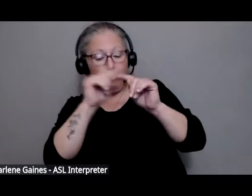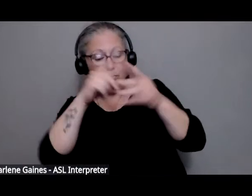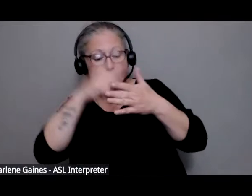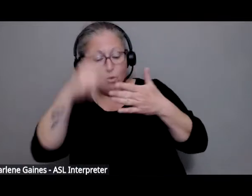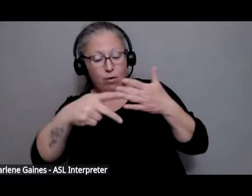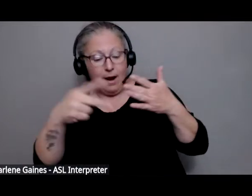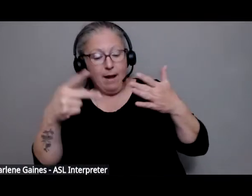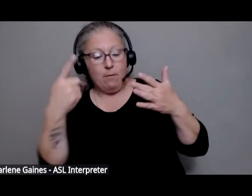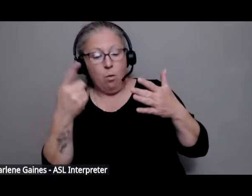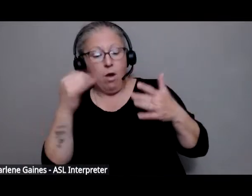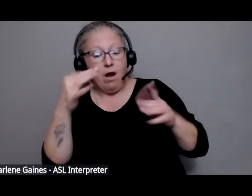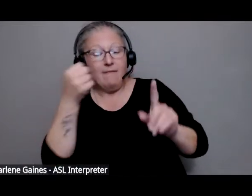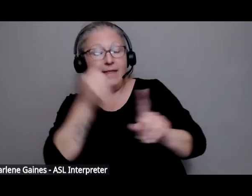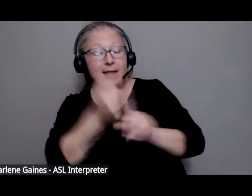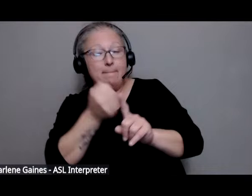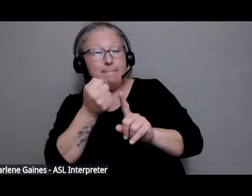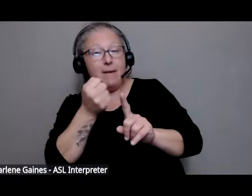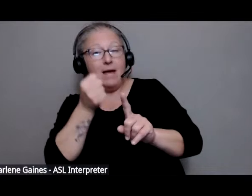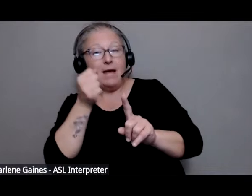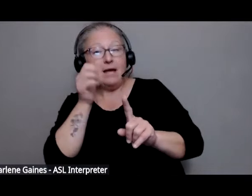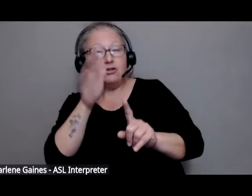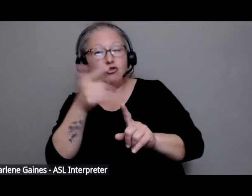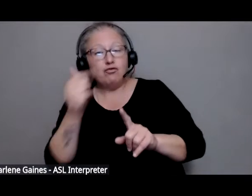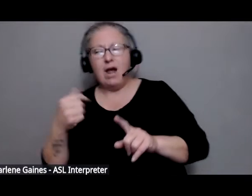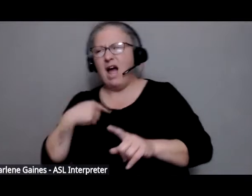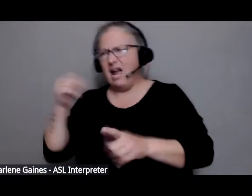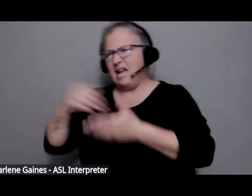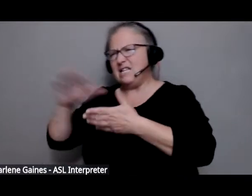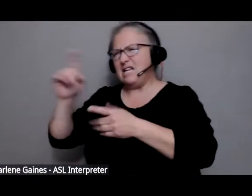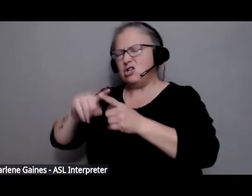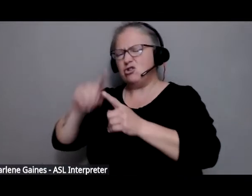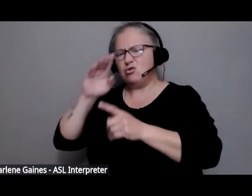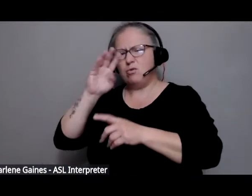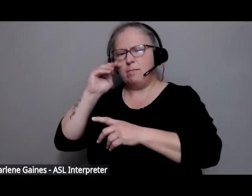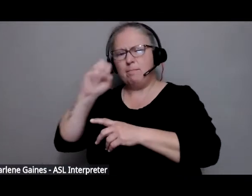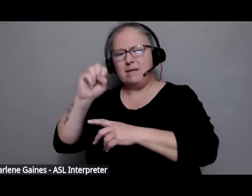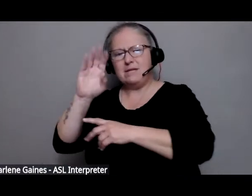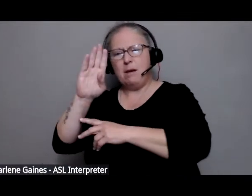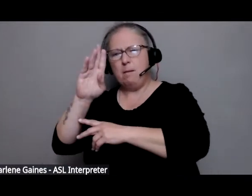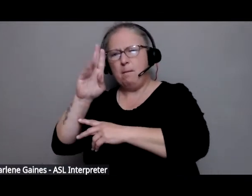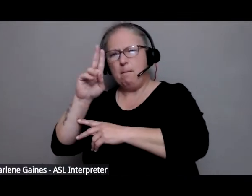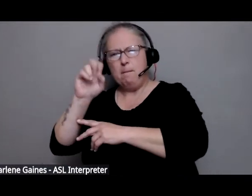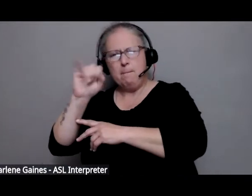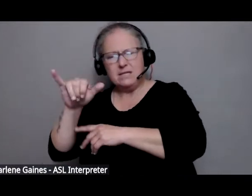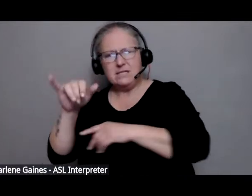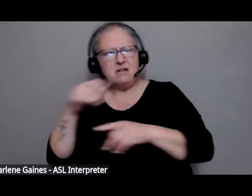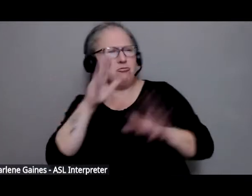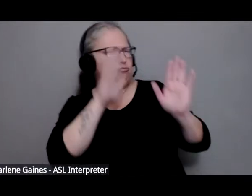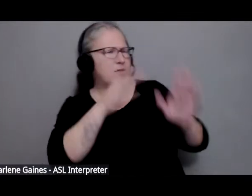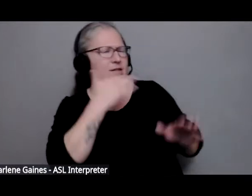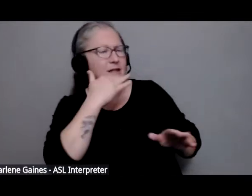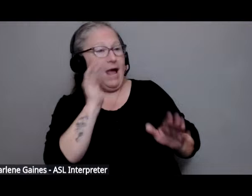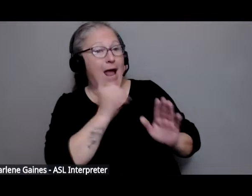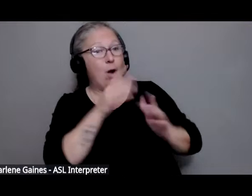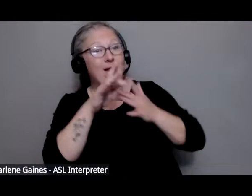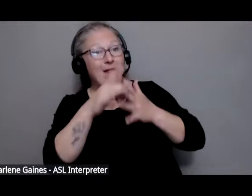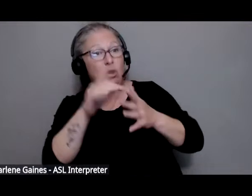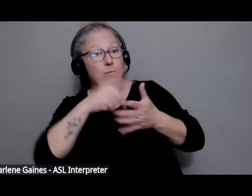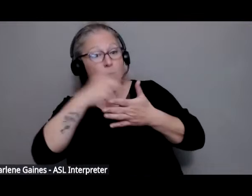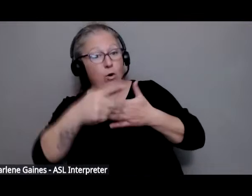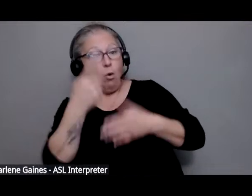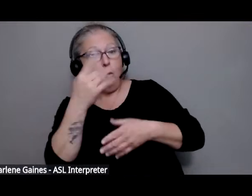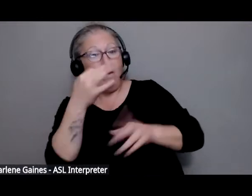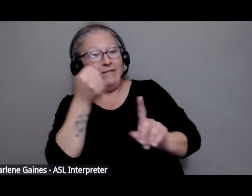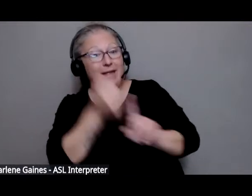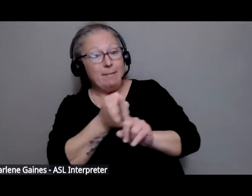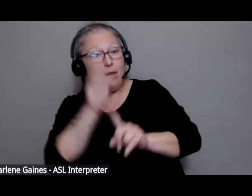one of the impacts Great. that your Oh, I grant can has send it had- directly to Ms. Bussey then. I'll just send it to her. Perfect. Thank you. Yeah. Yeah, but like through our leadership program, I think one of the